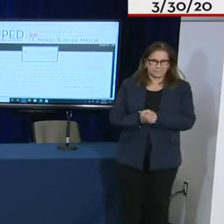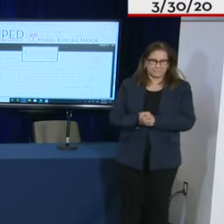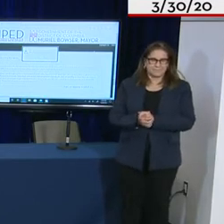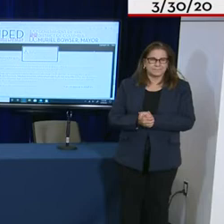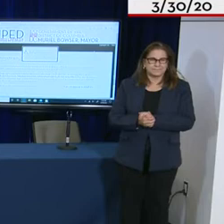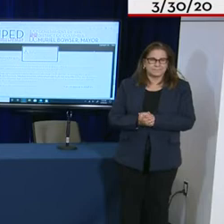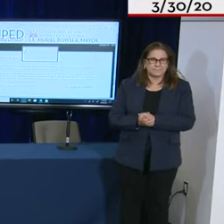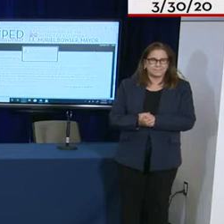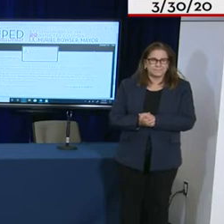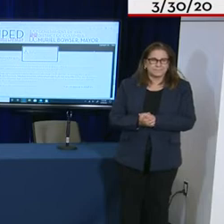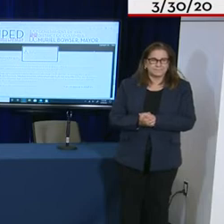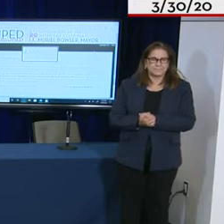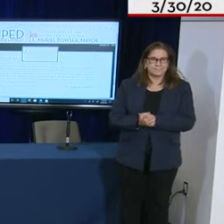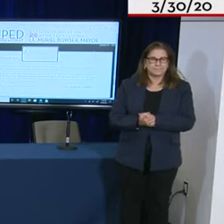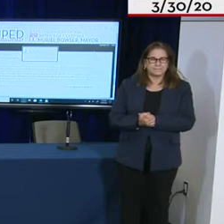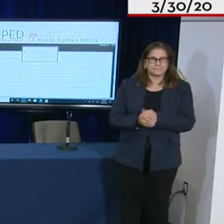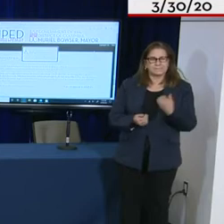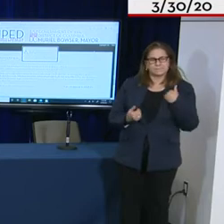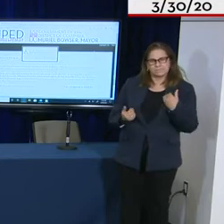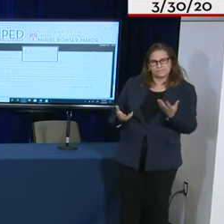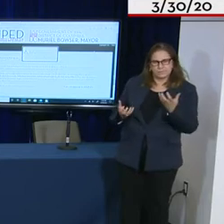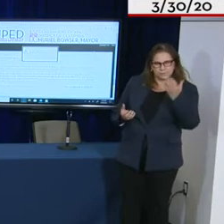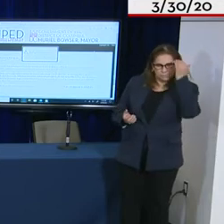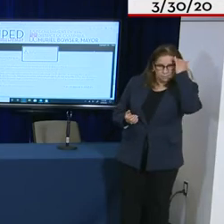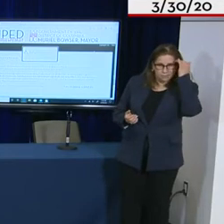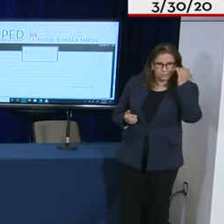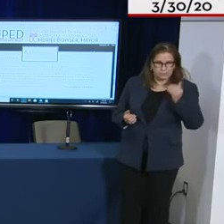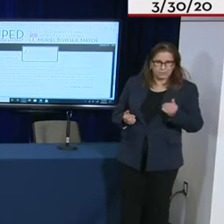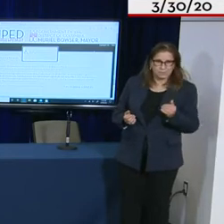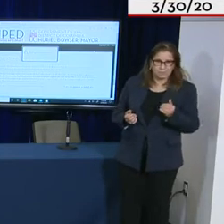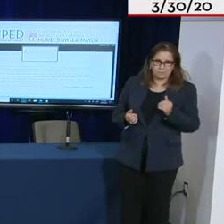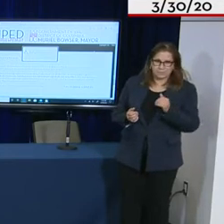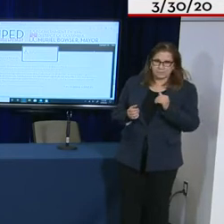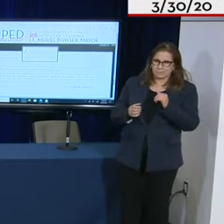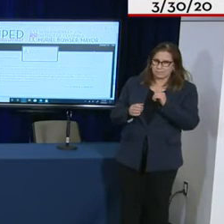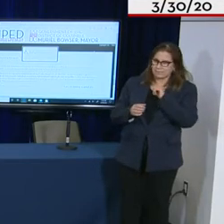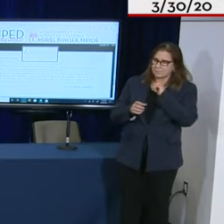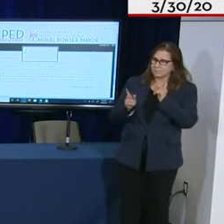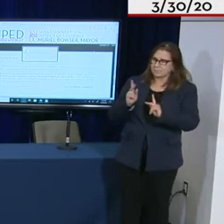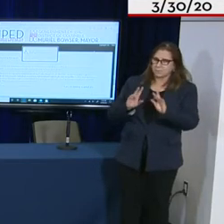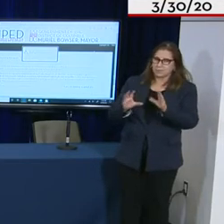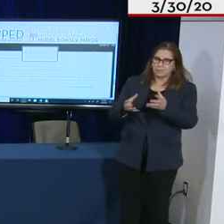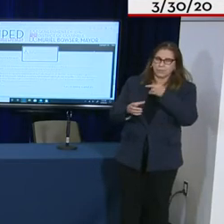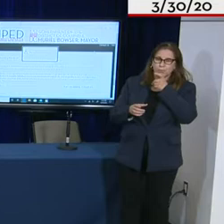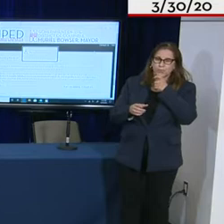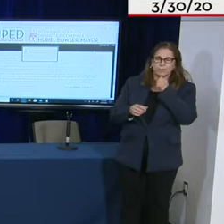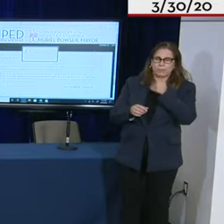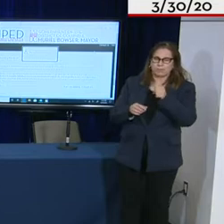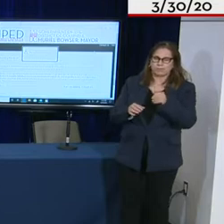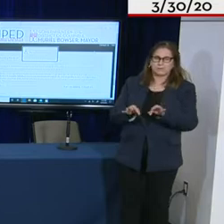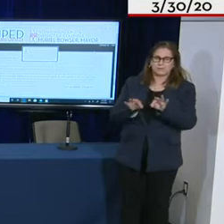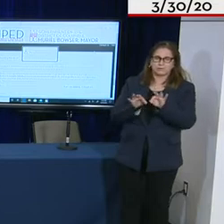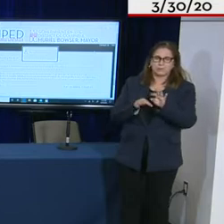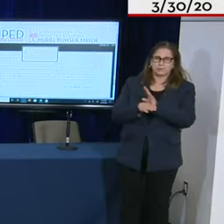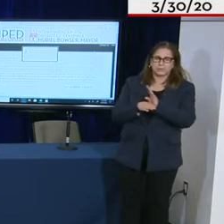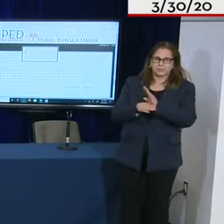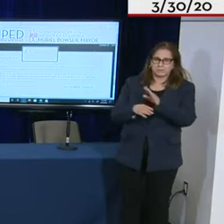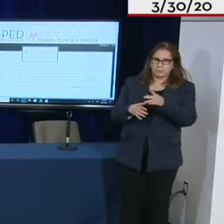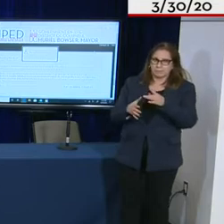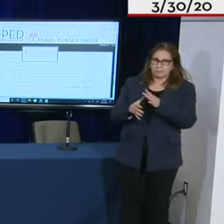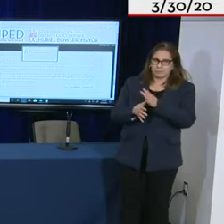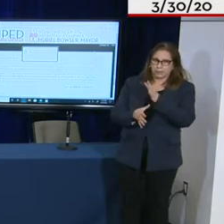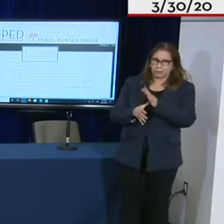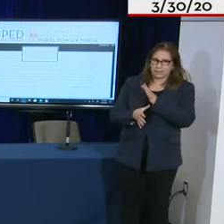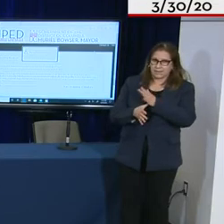not non-essential businesses will be given priority in grant funding over those who have